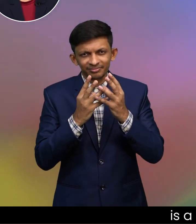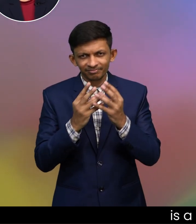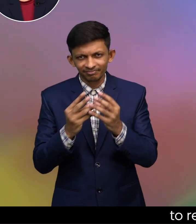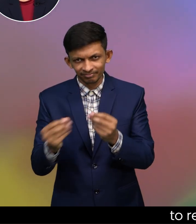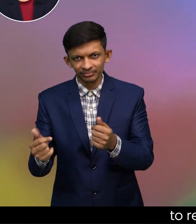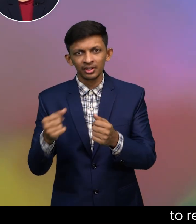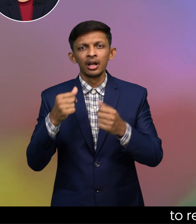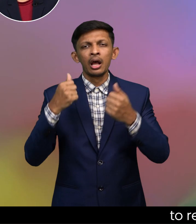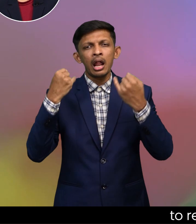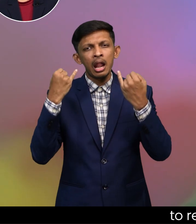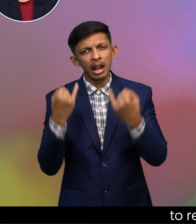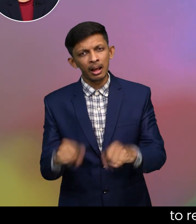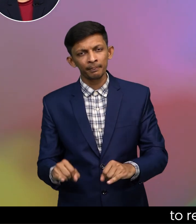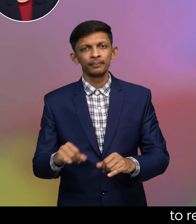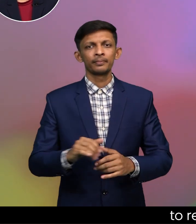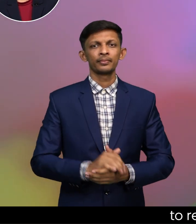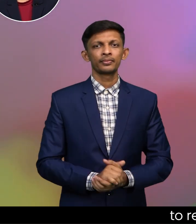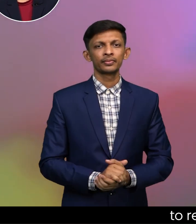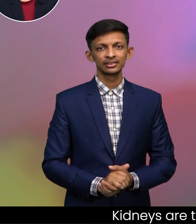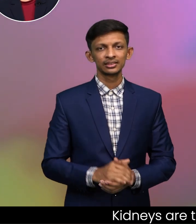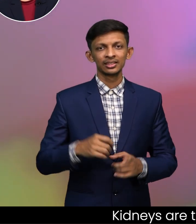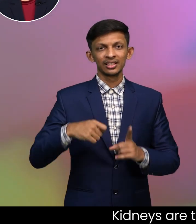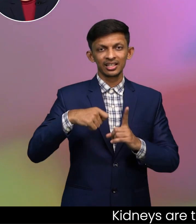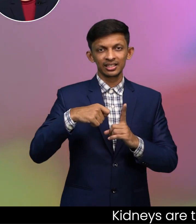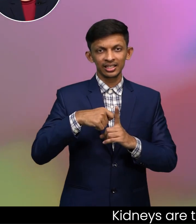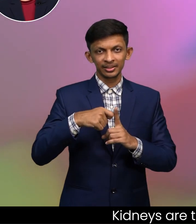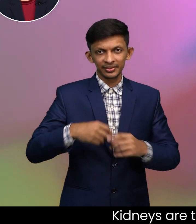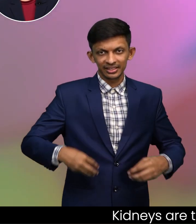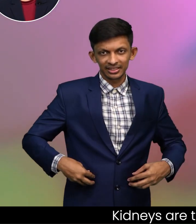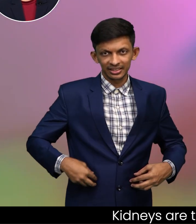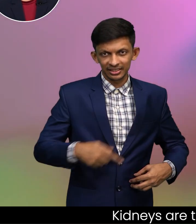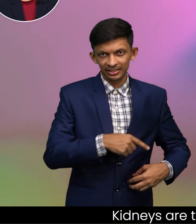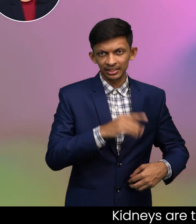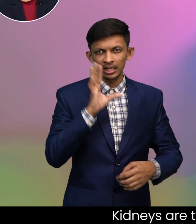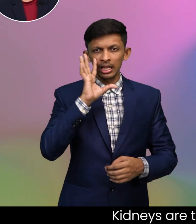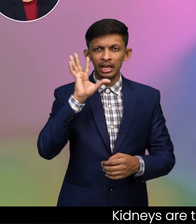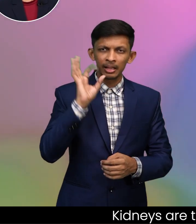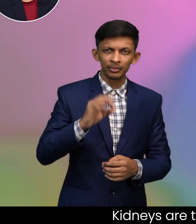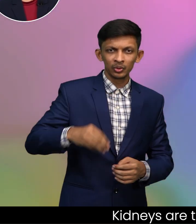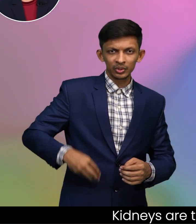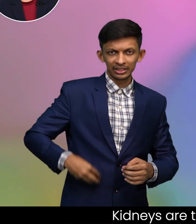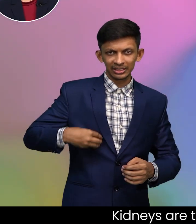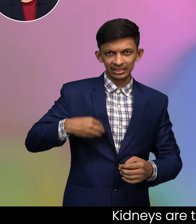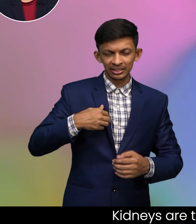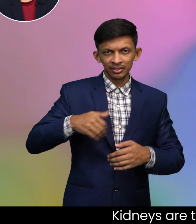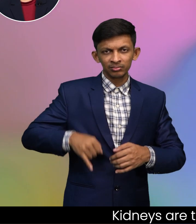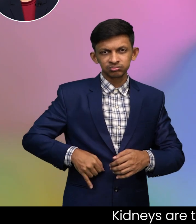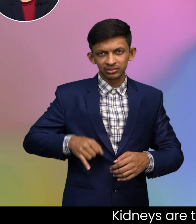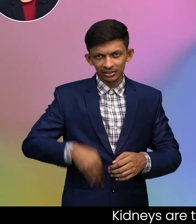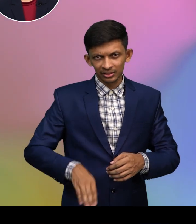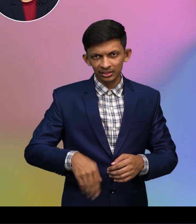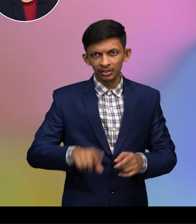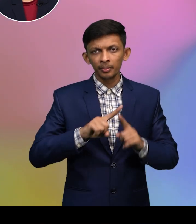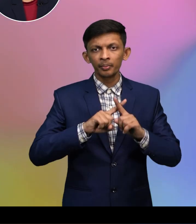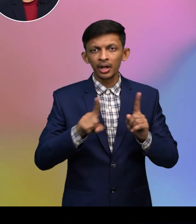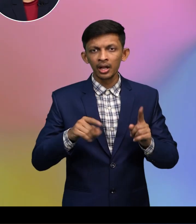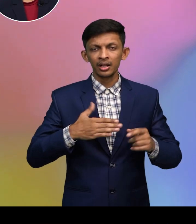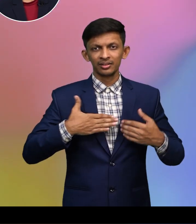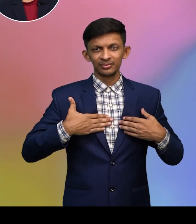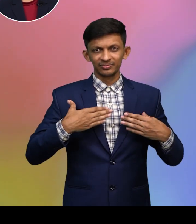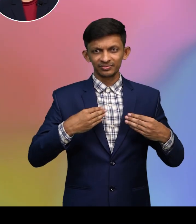salt content, pH and blood pressure in human body. Dialysis machine is